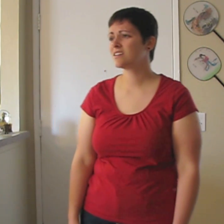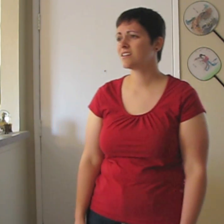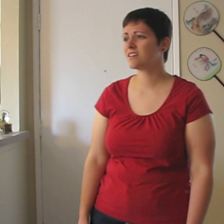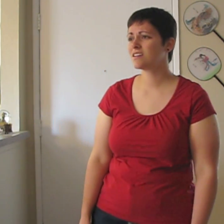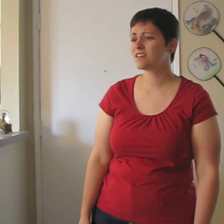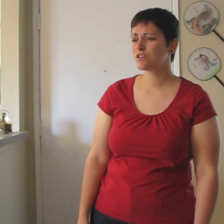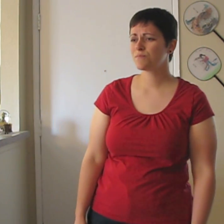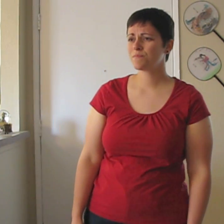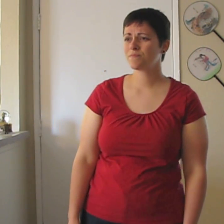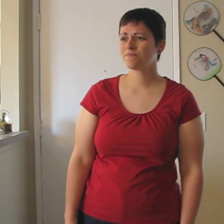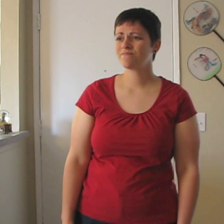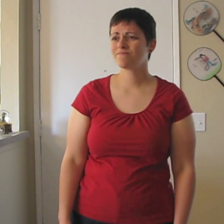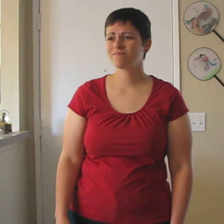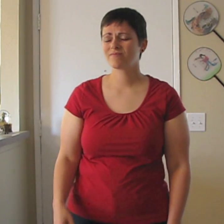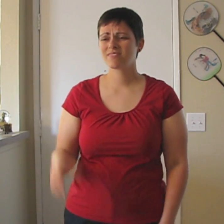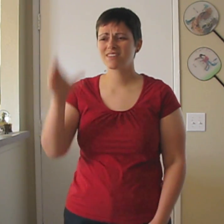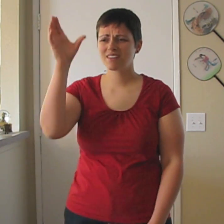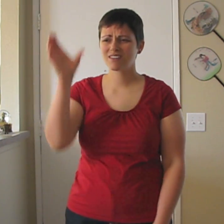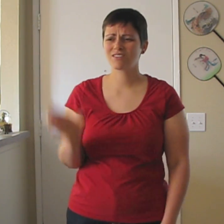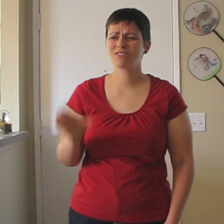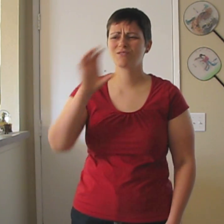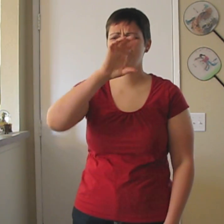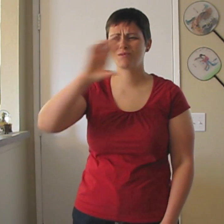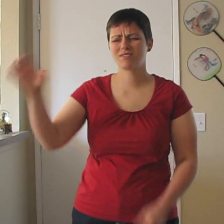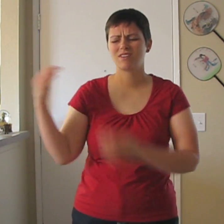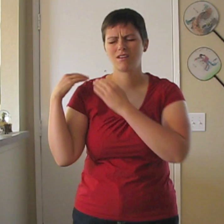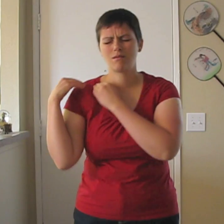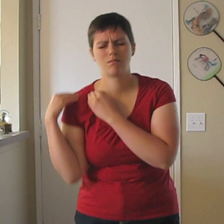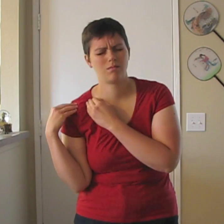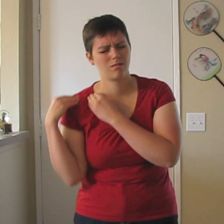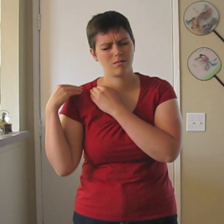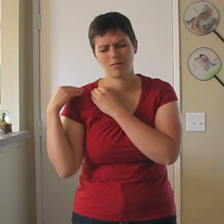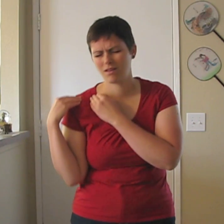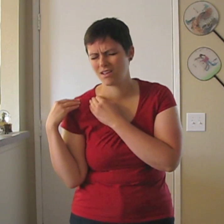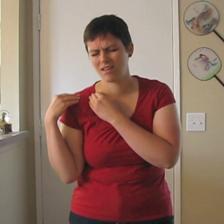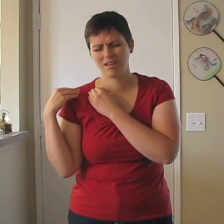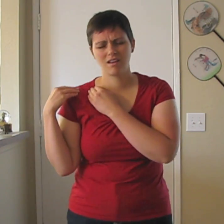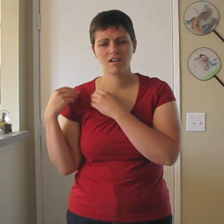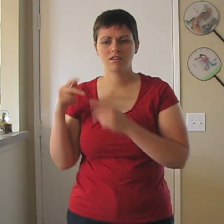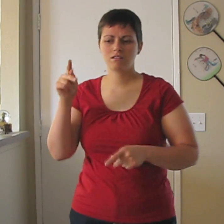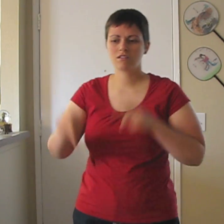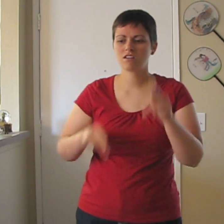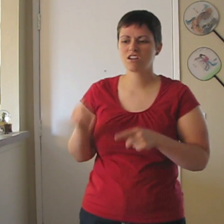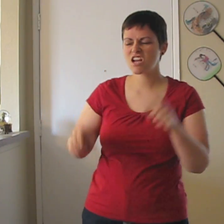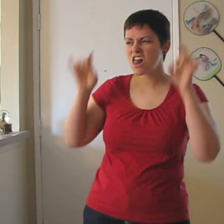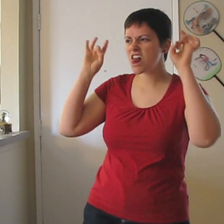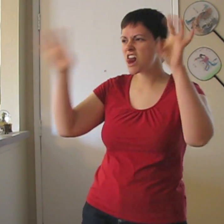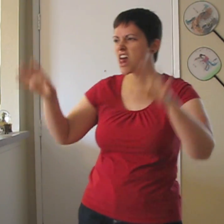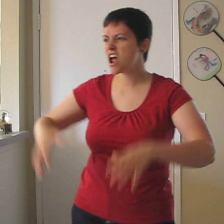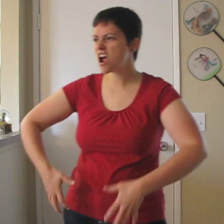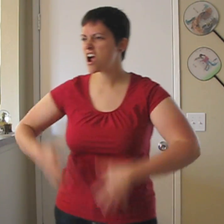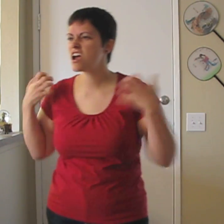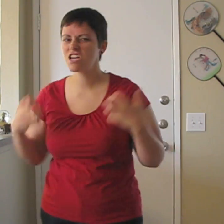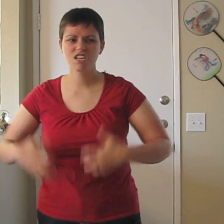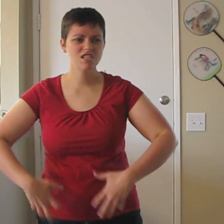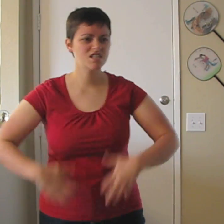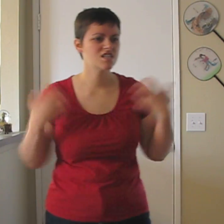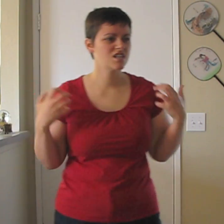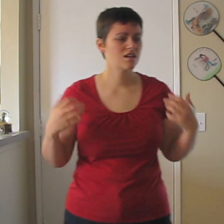fell. The cross came down upon his back, the crowd began to